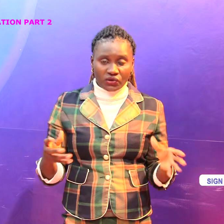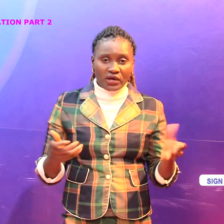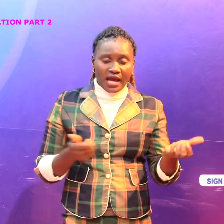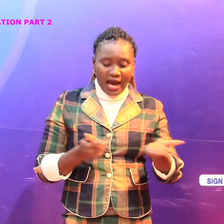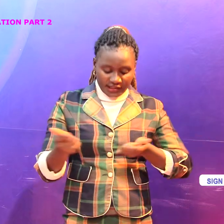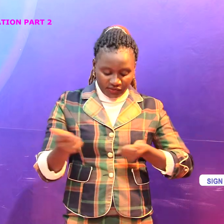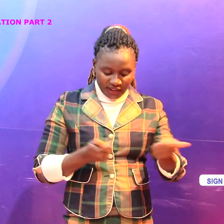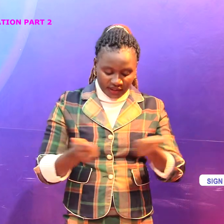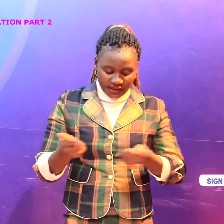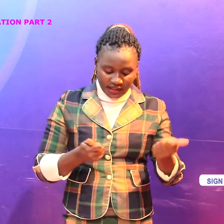So administrator